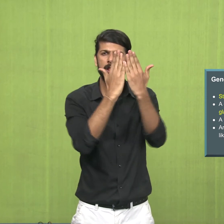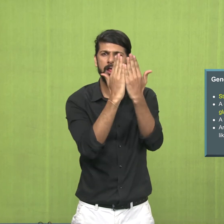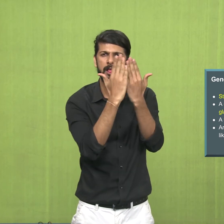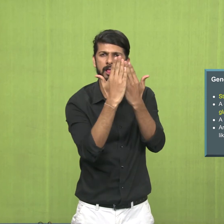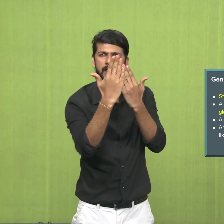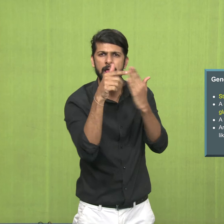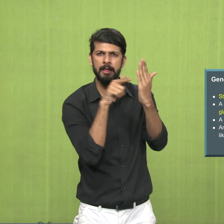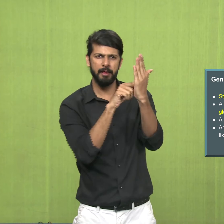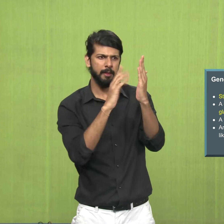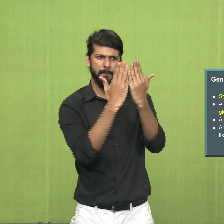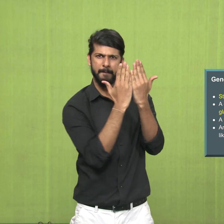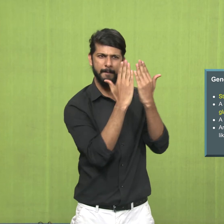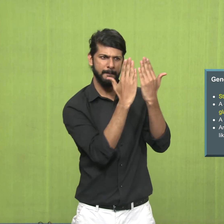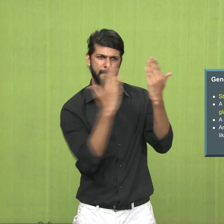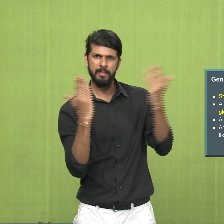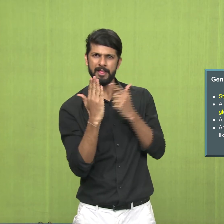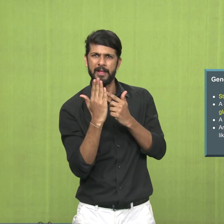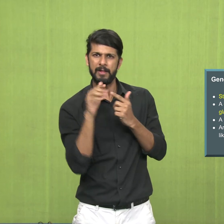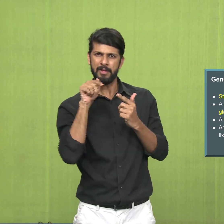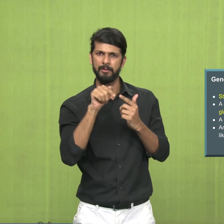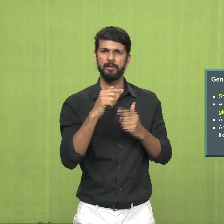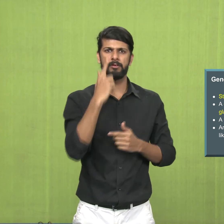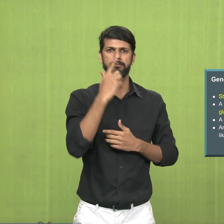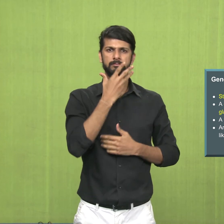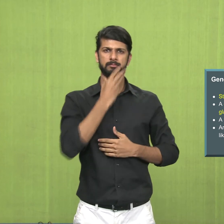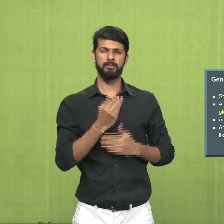of wood and glass.